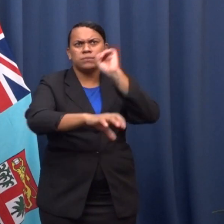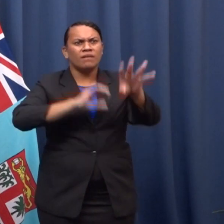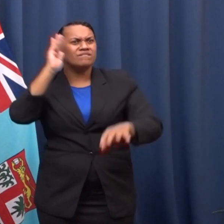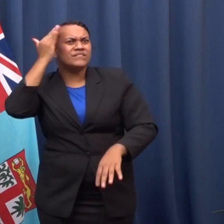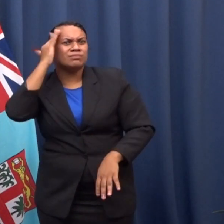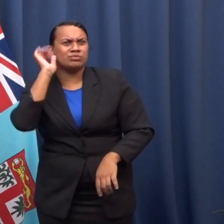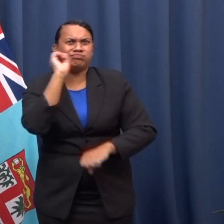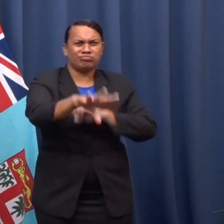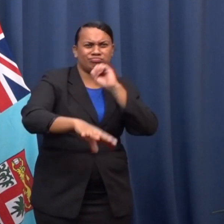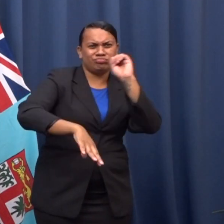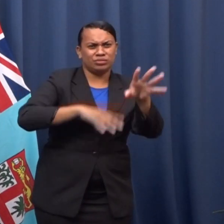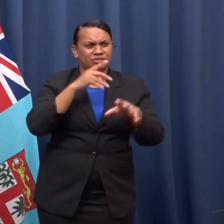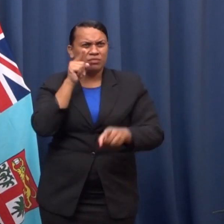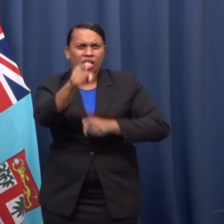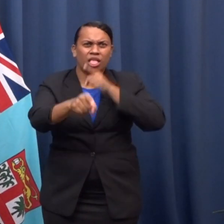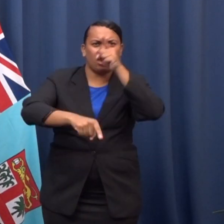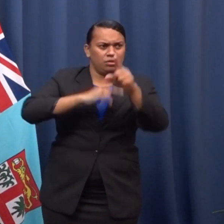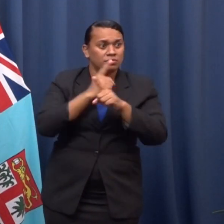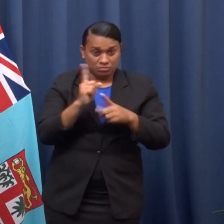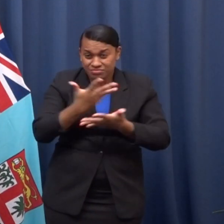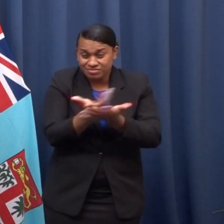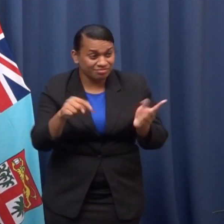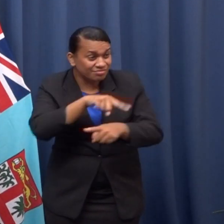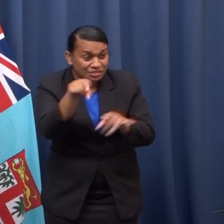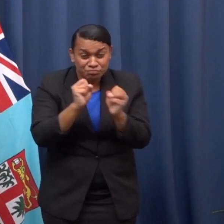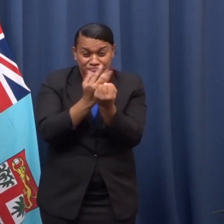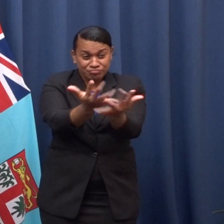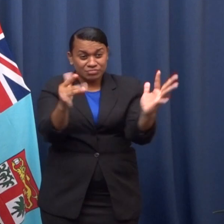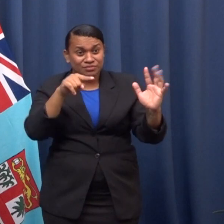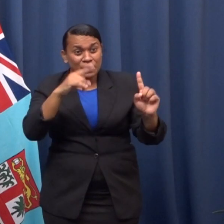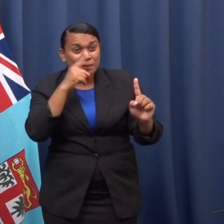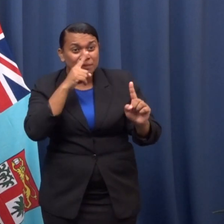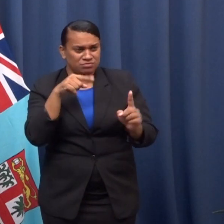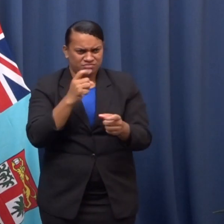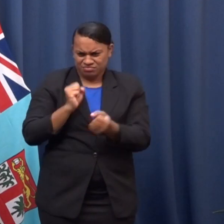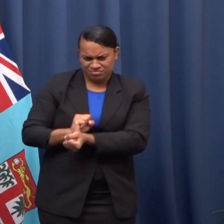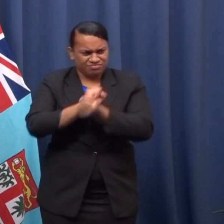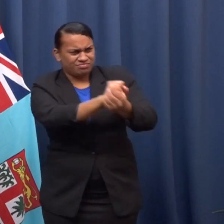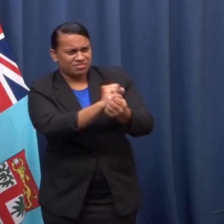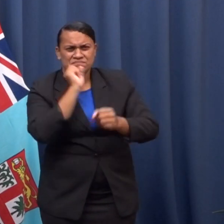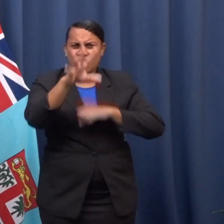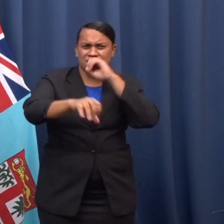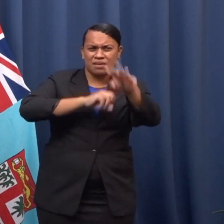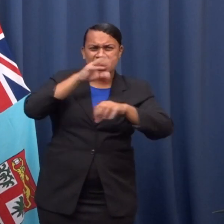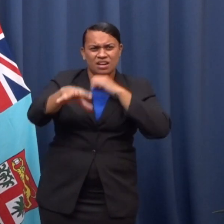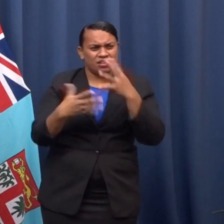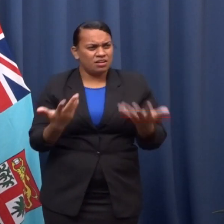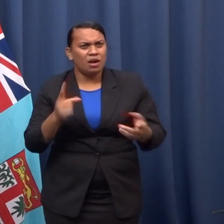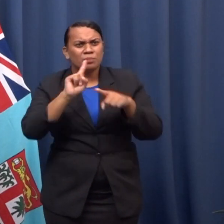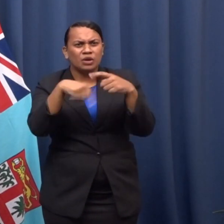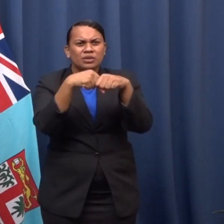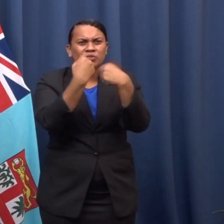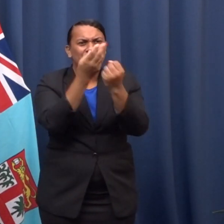know that we are taking people into custody and investigating people who are posting on social media platforms, that they are passing it on to